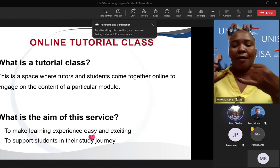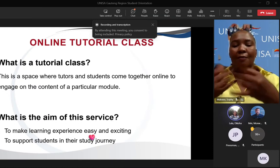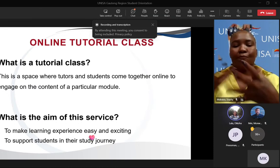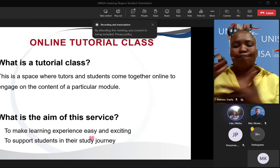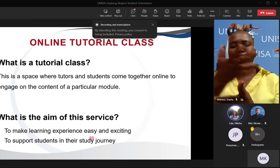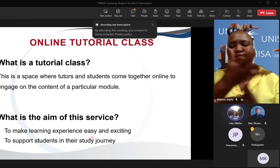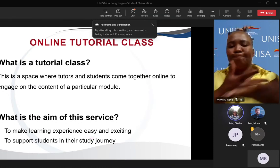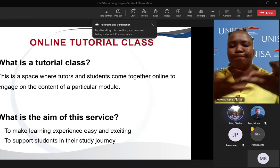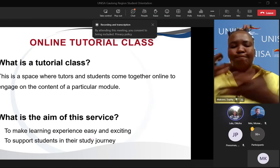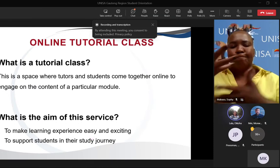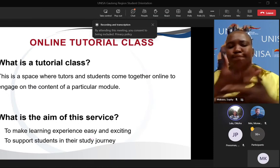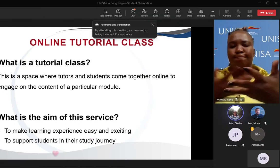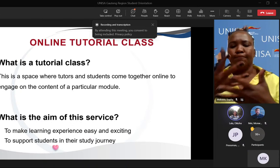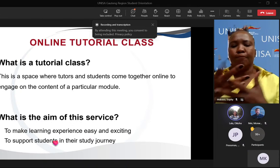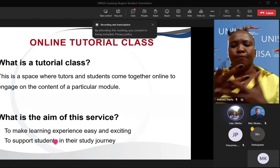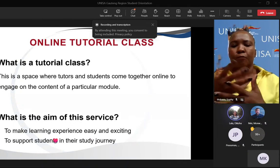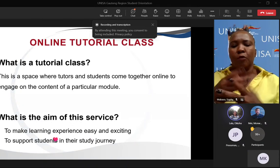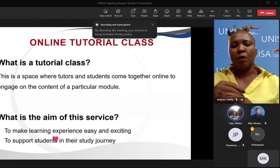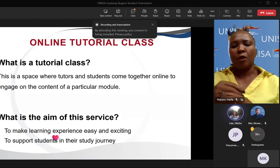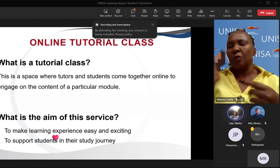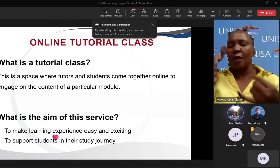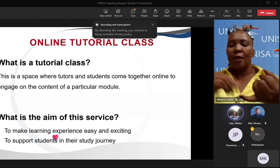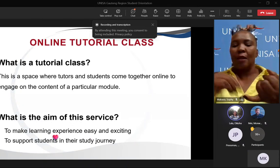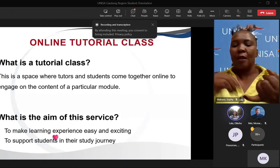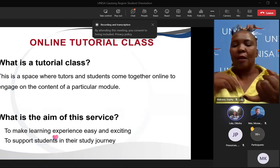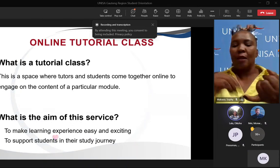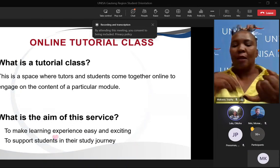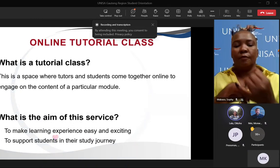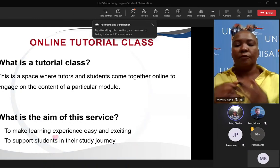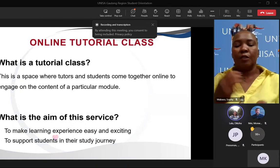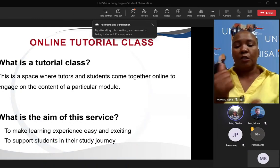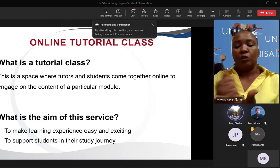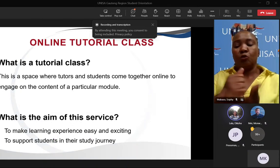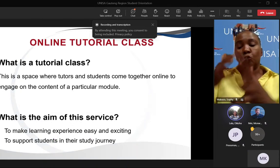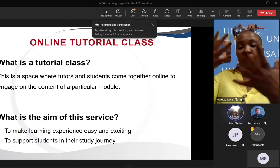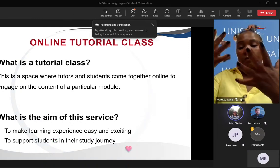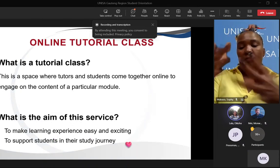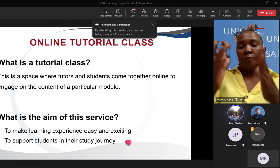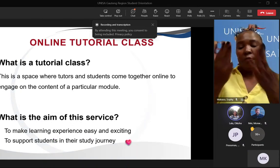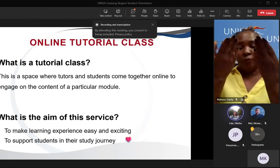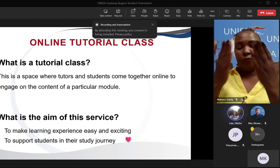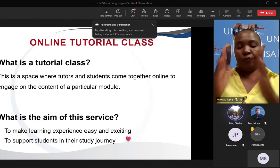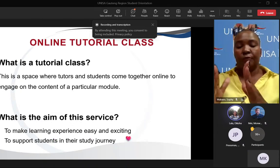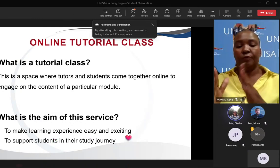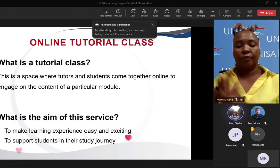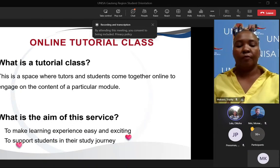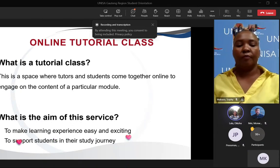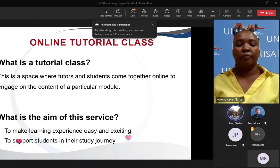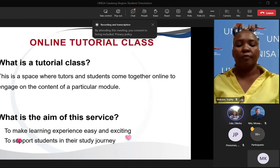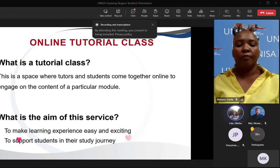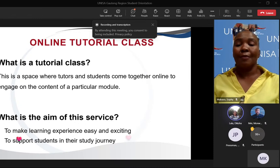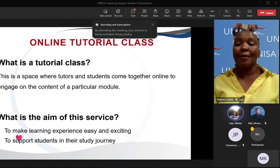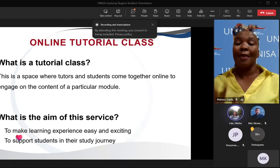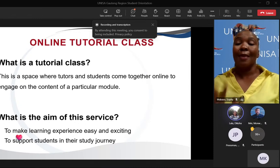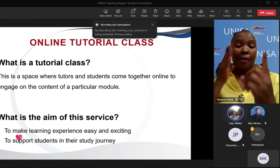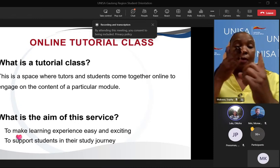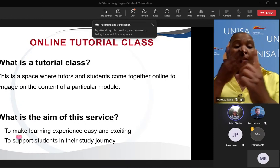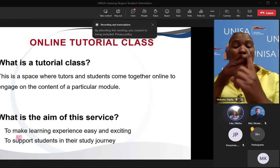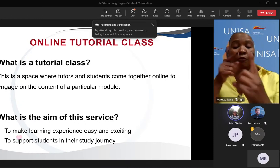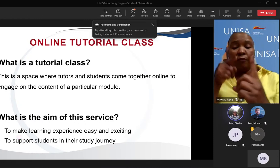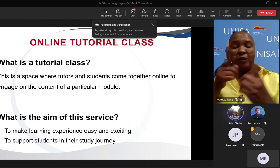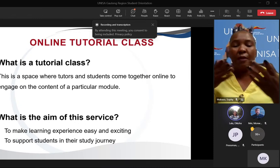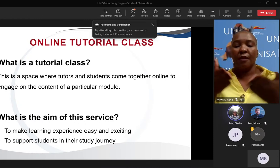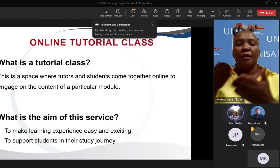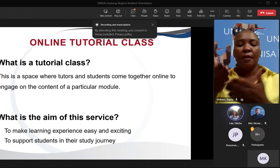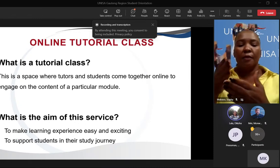on the content of a particular module that the student has enrolled for what is the aim of the service it is to